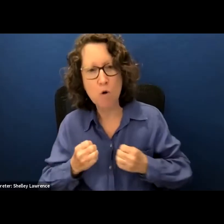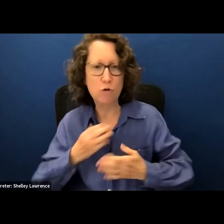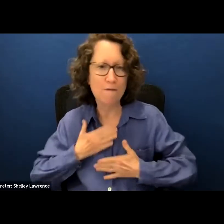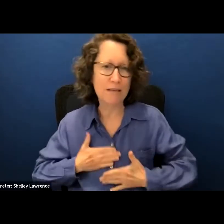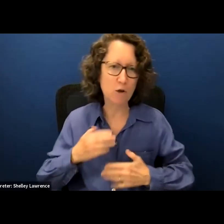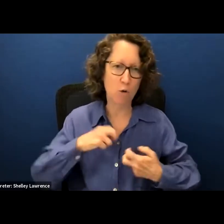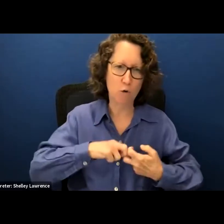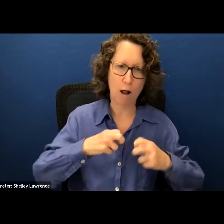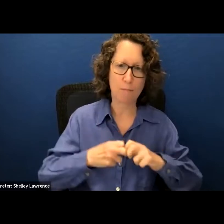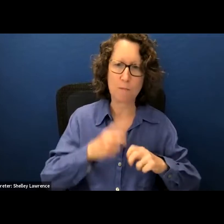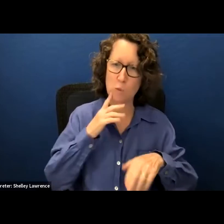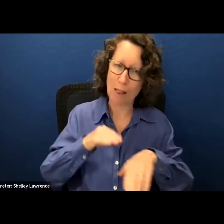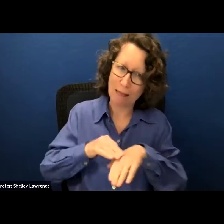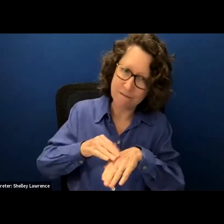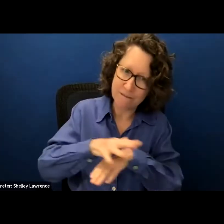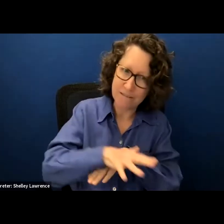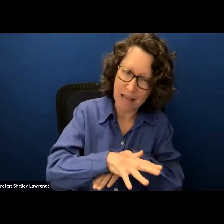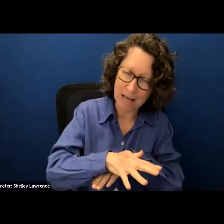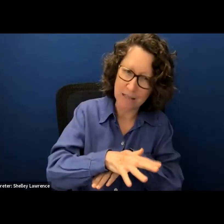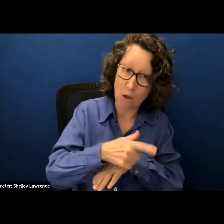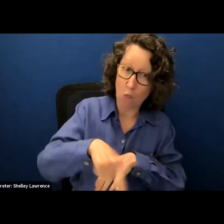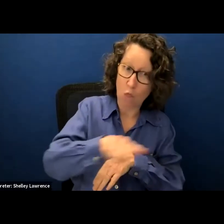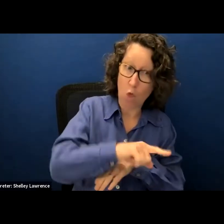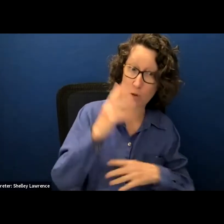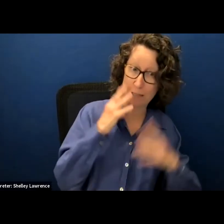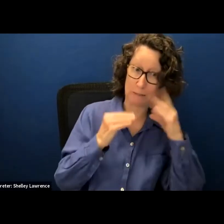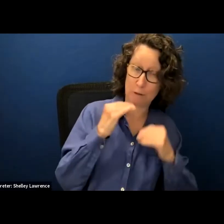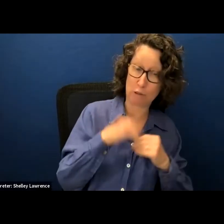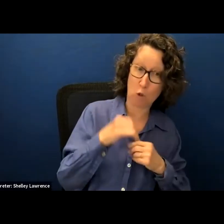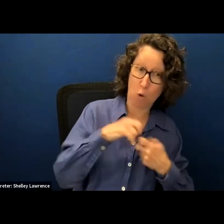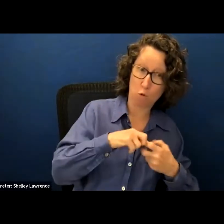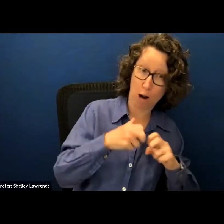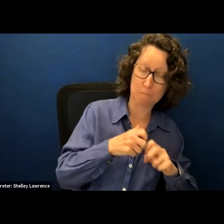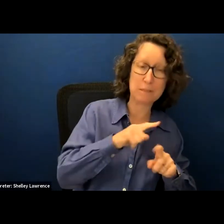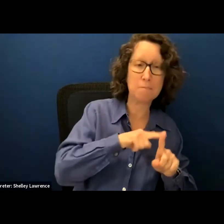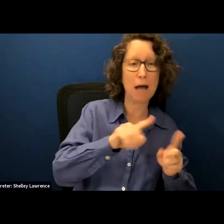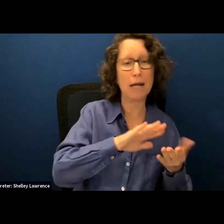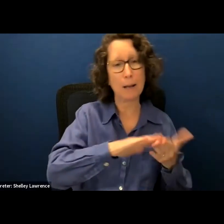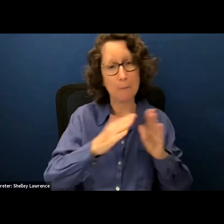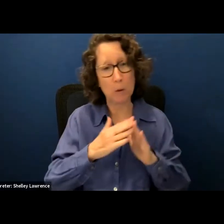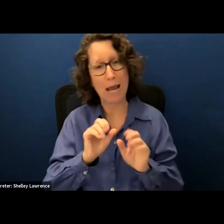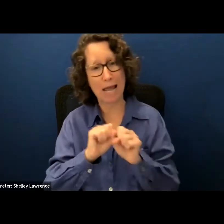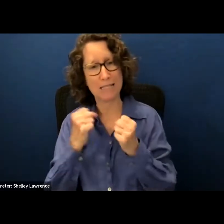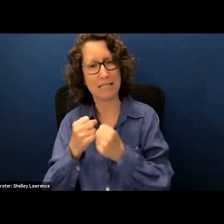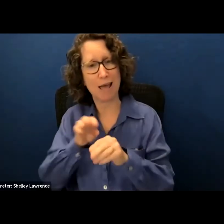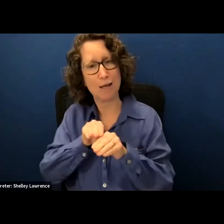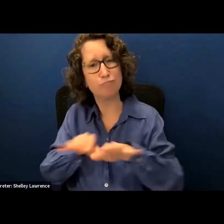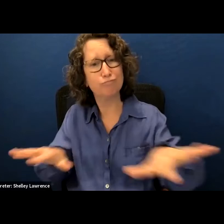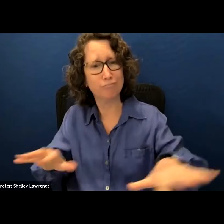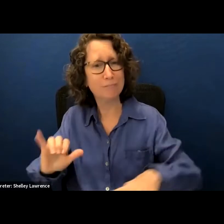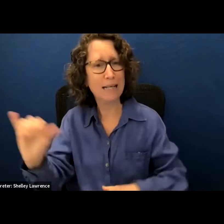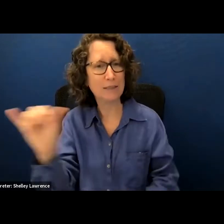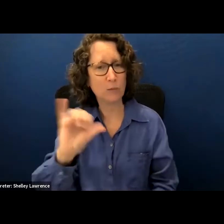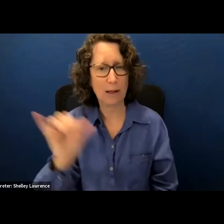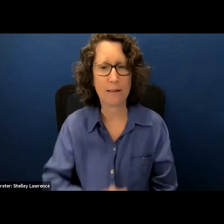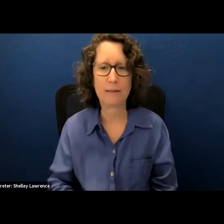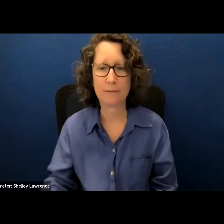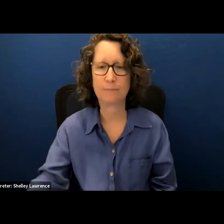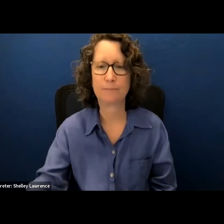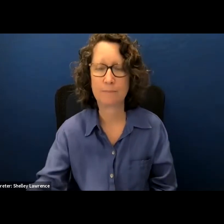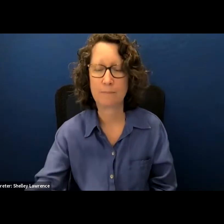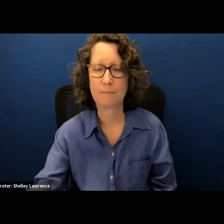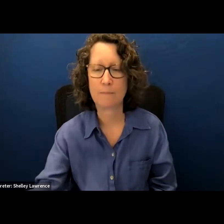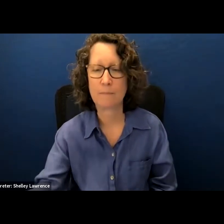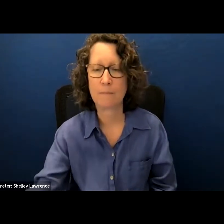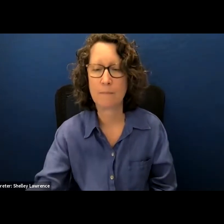not only those experience such problems, but our community and society as a whole. And when we